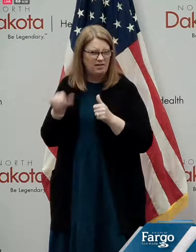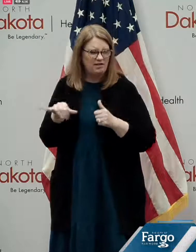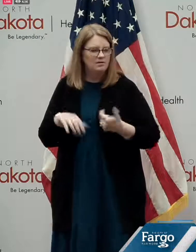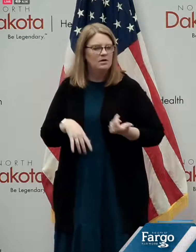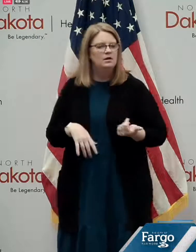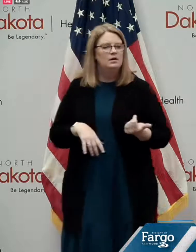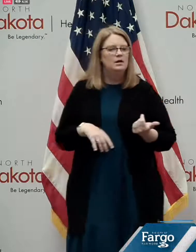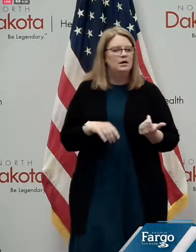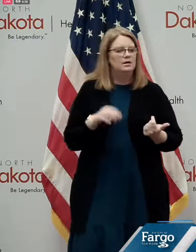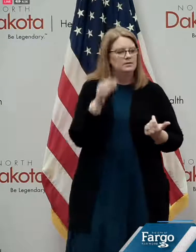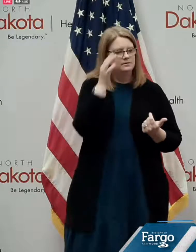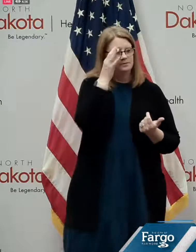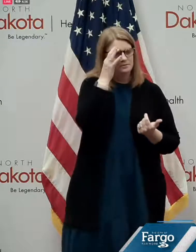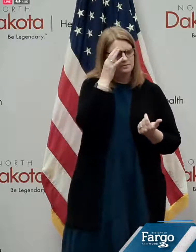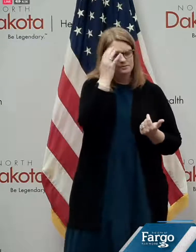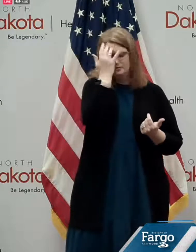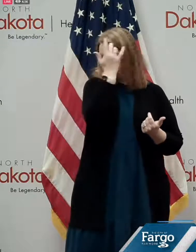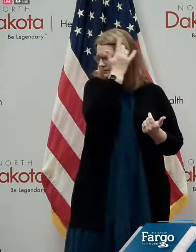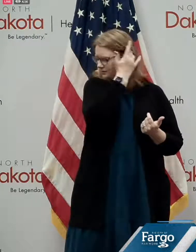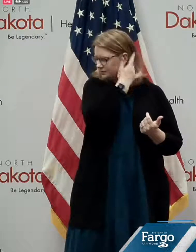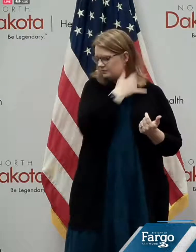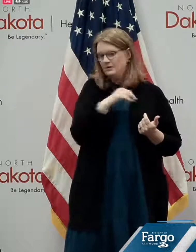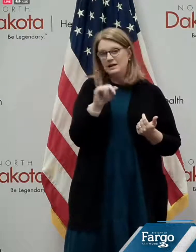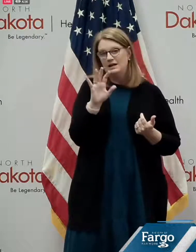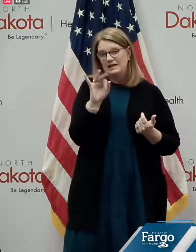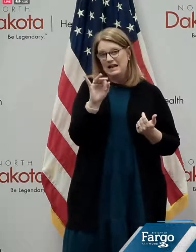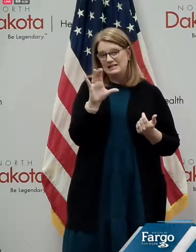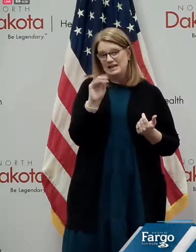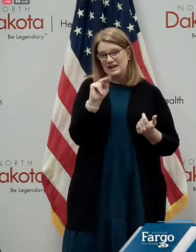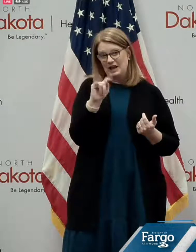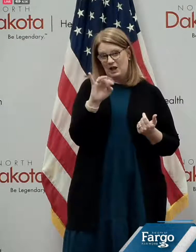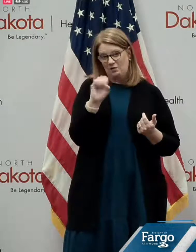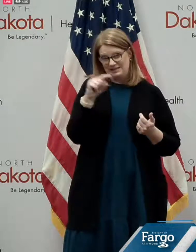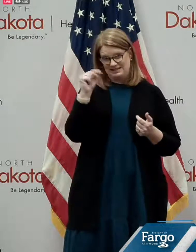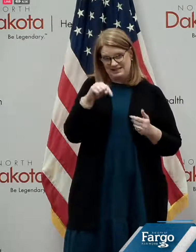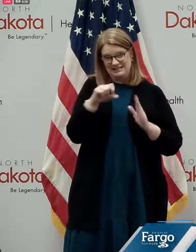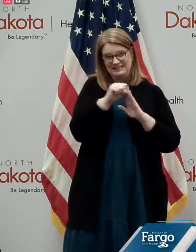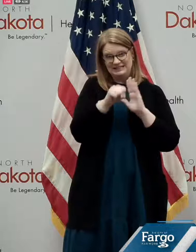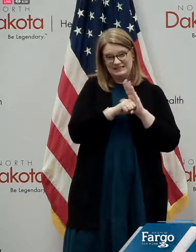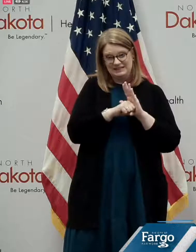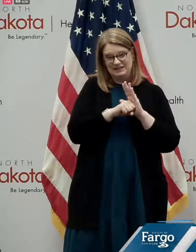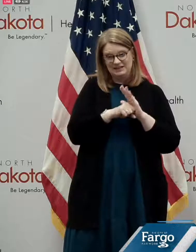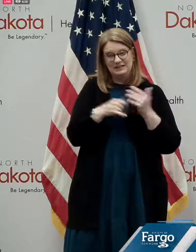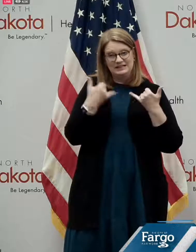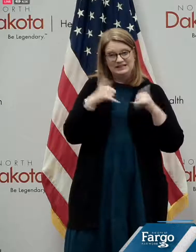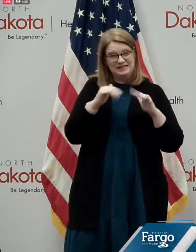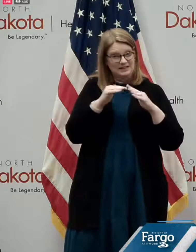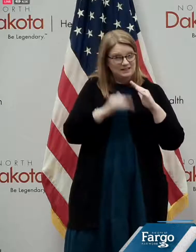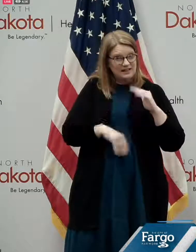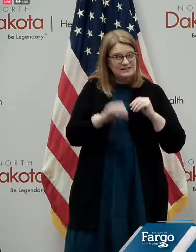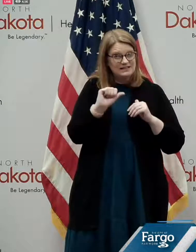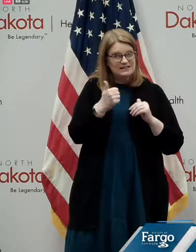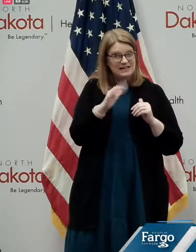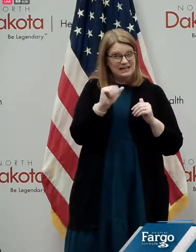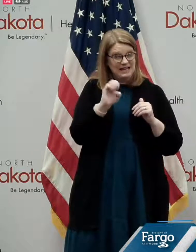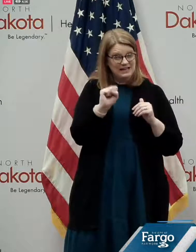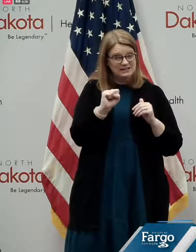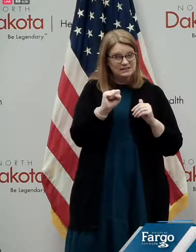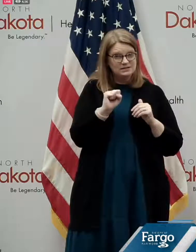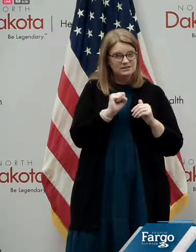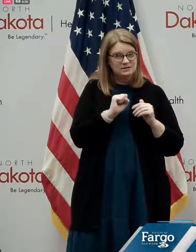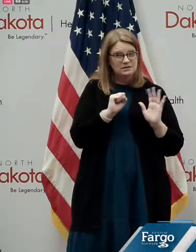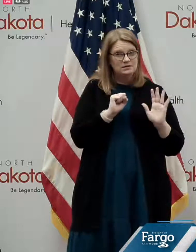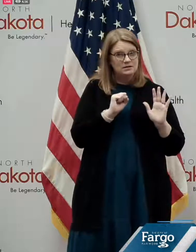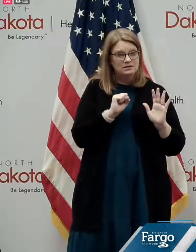So anyway, we have 19 counties across the state that still have had less than 10 cases than this pandemic, and